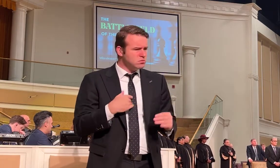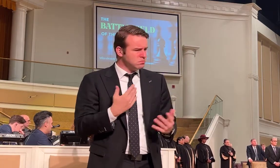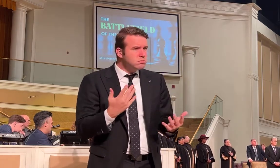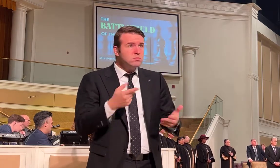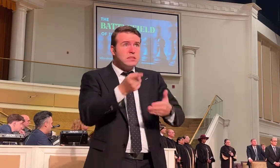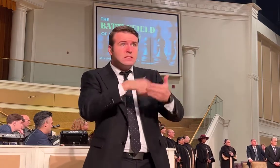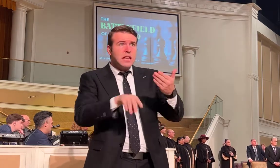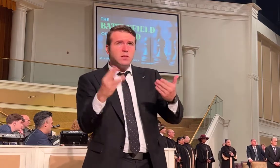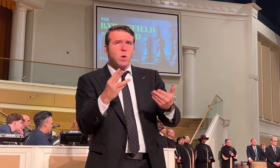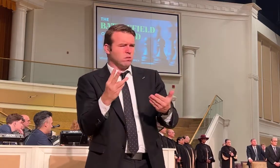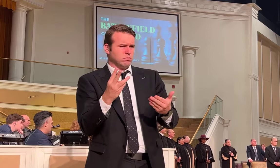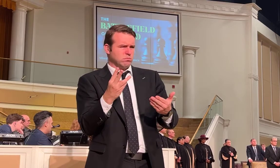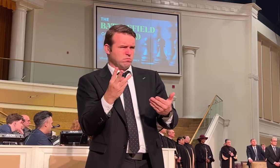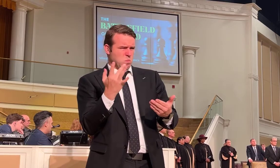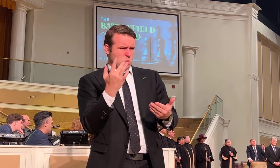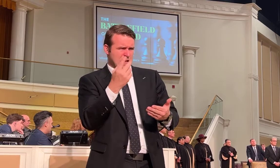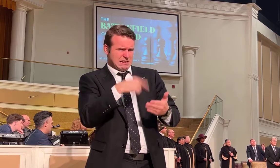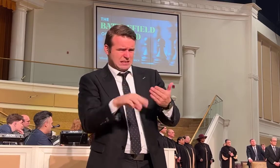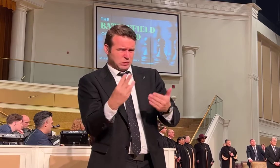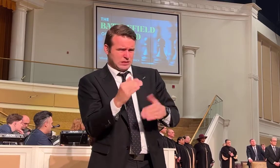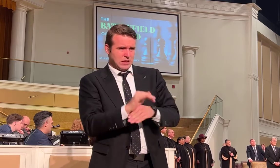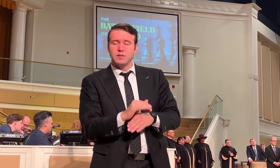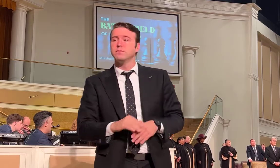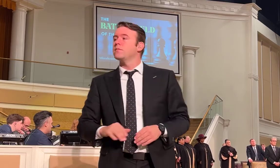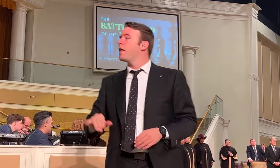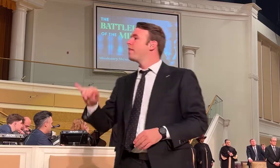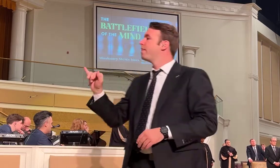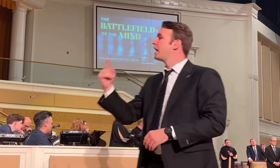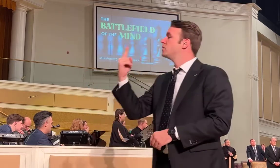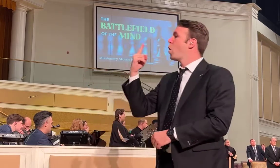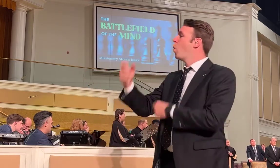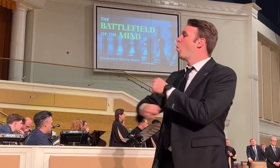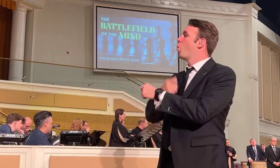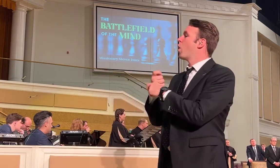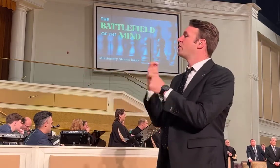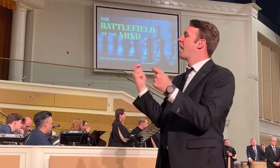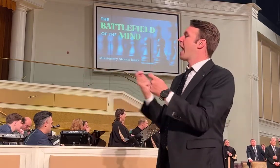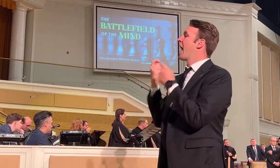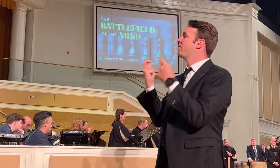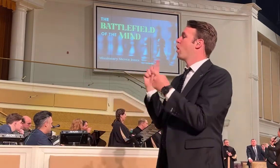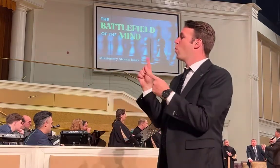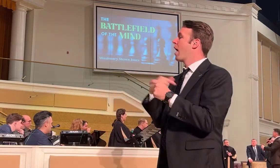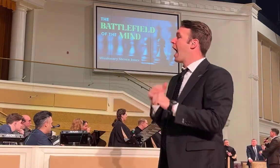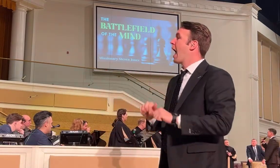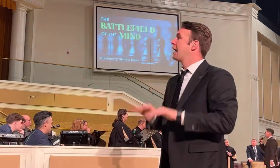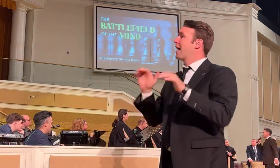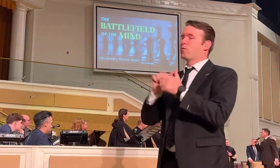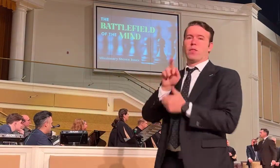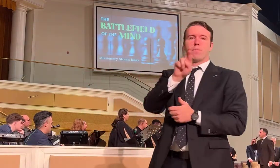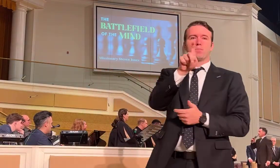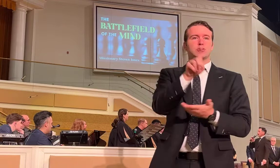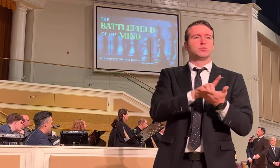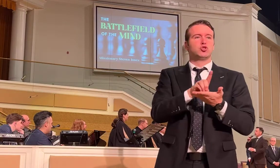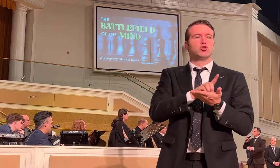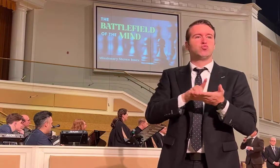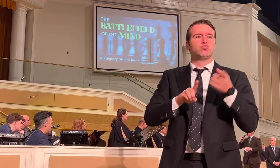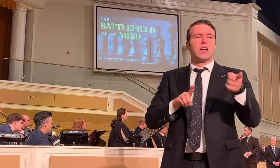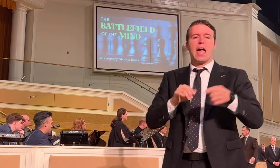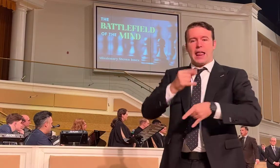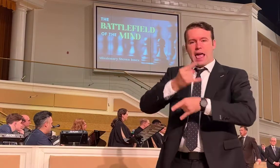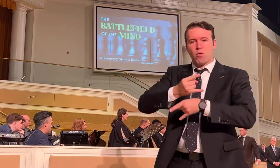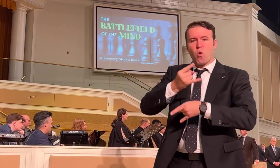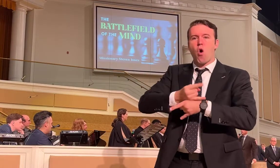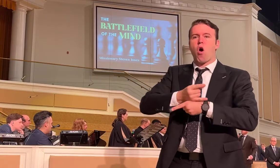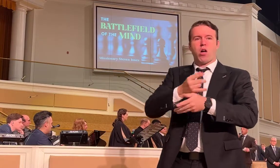well, why, what about that night is significant to you? He said, it's the 1-year anniversary where I gave gave up on prescription drugs and